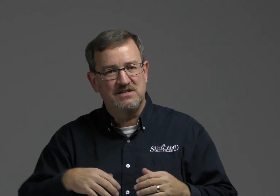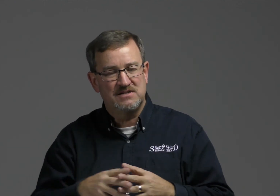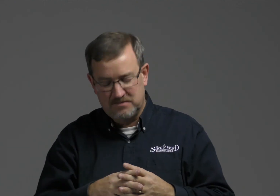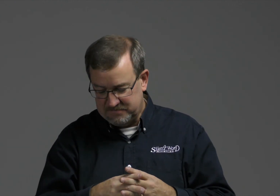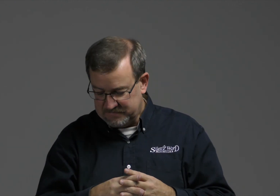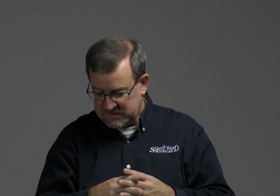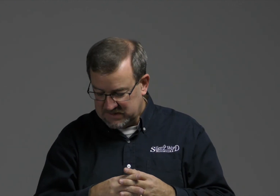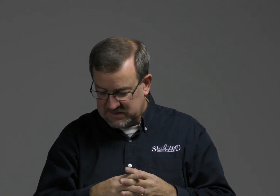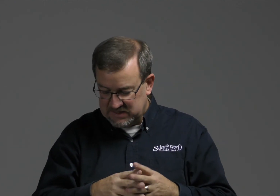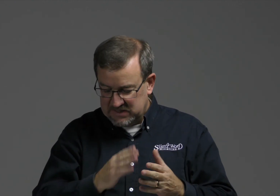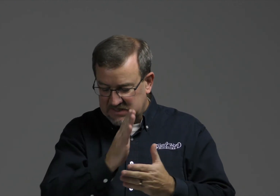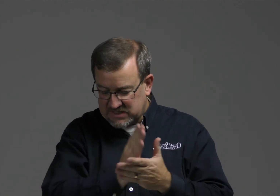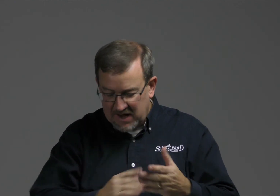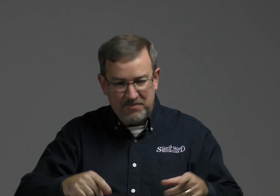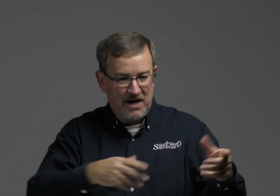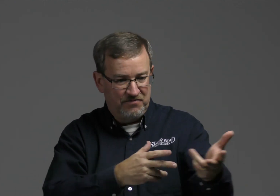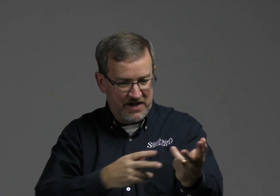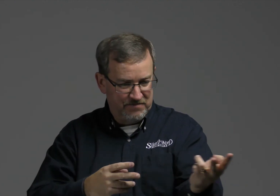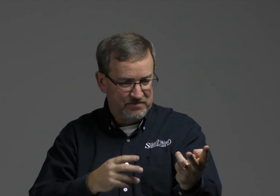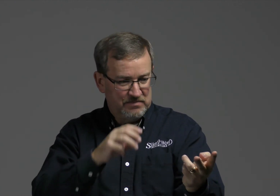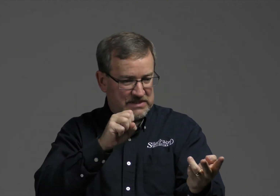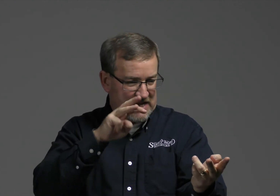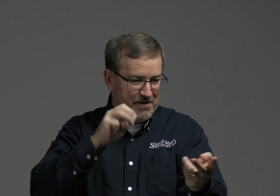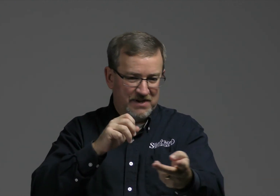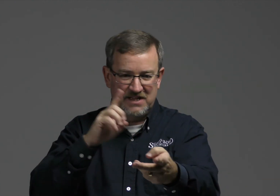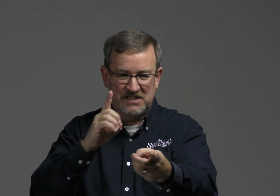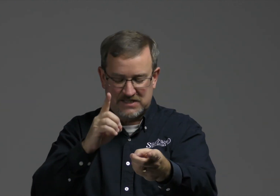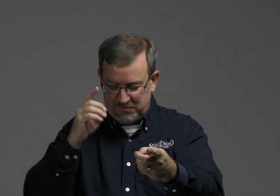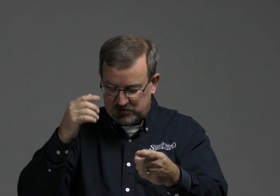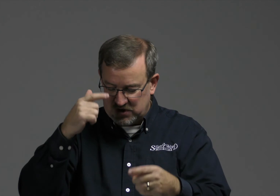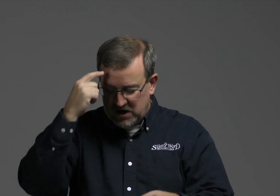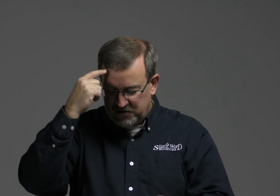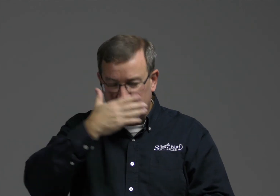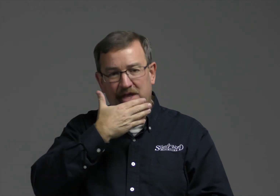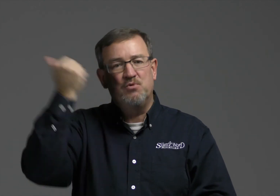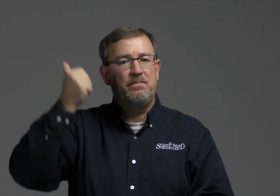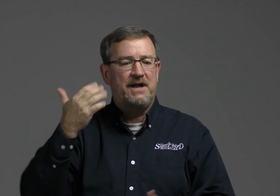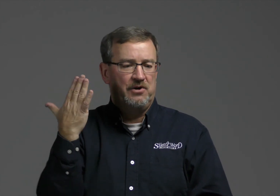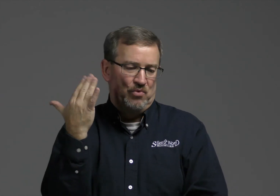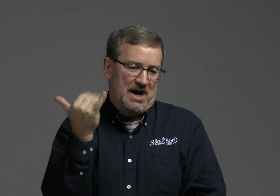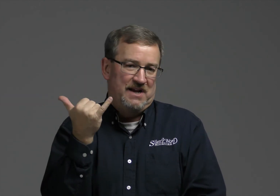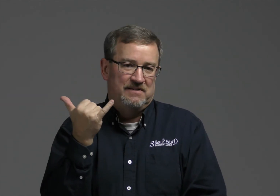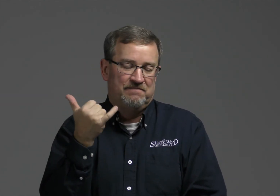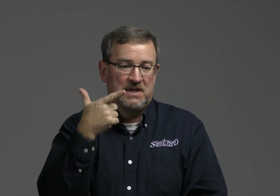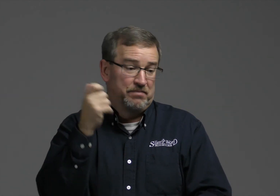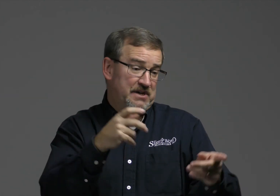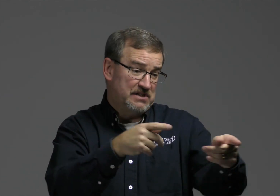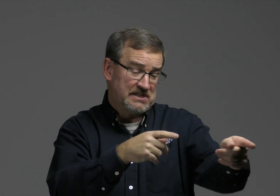Christ. Some of them, Simon and the disciples, thought they were better. Why? Because